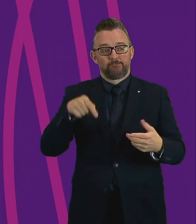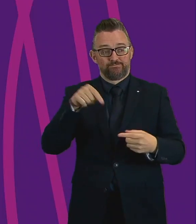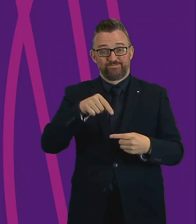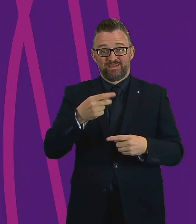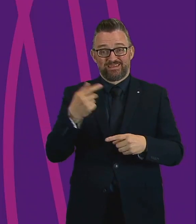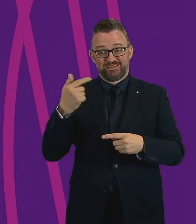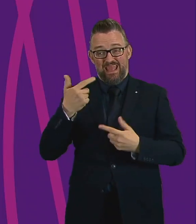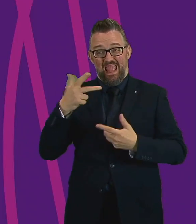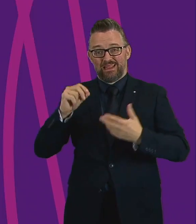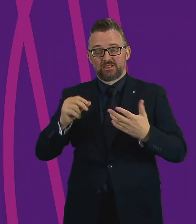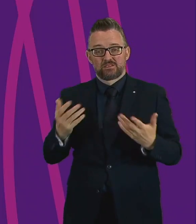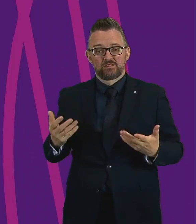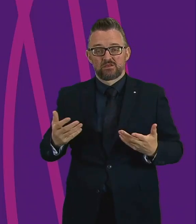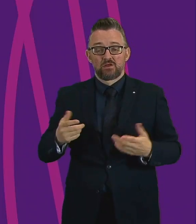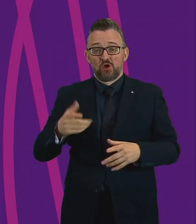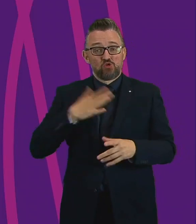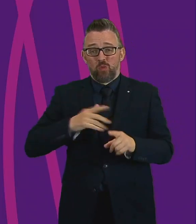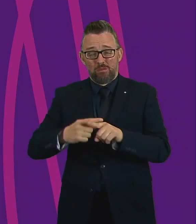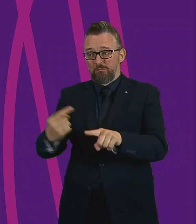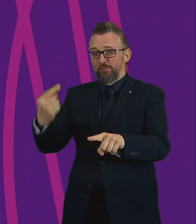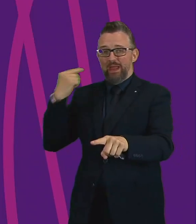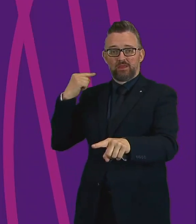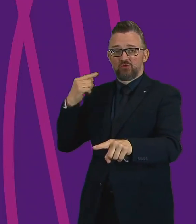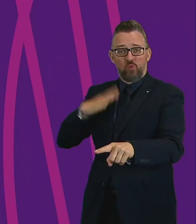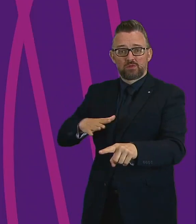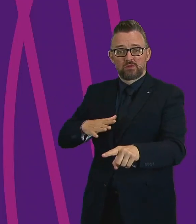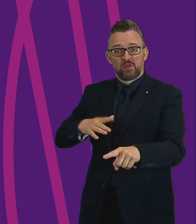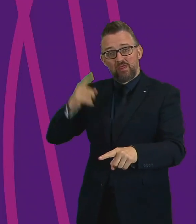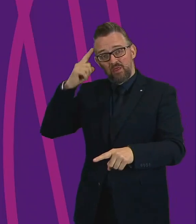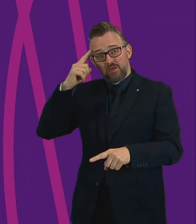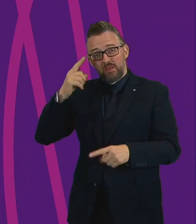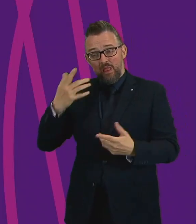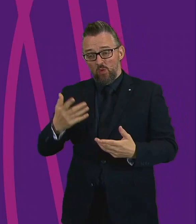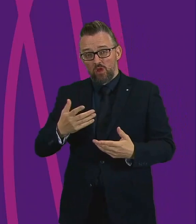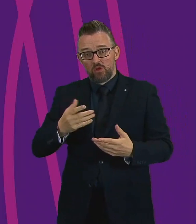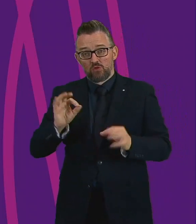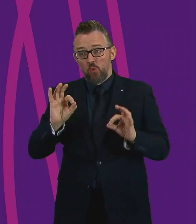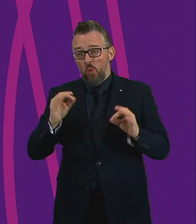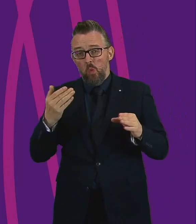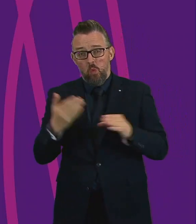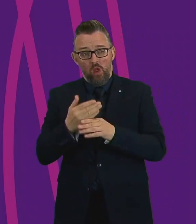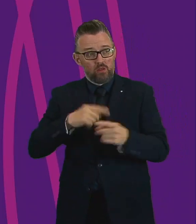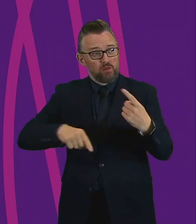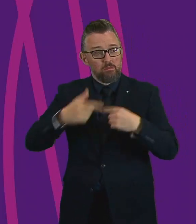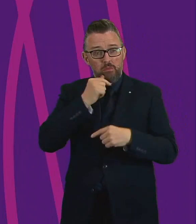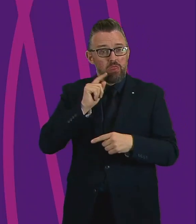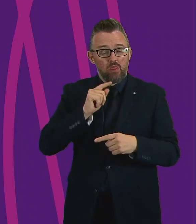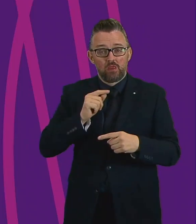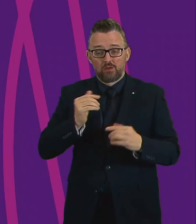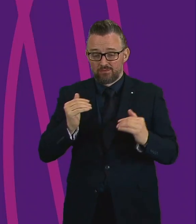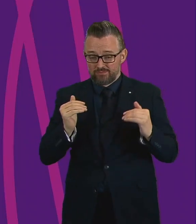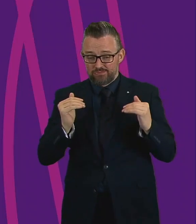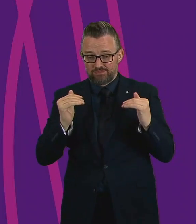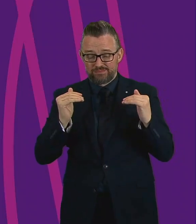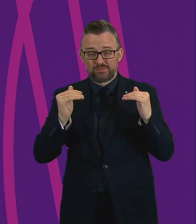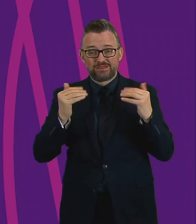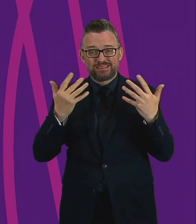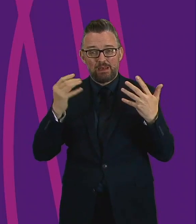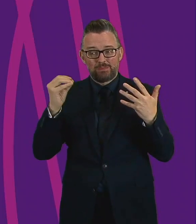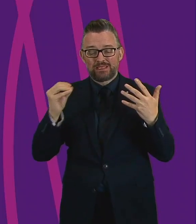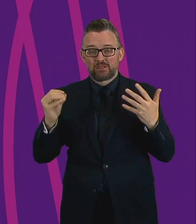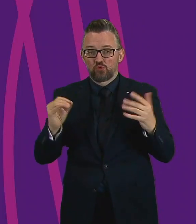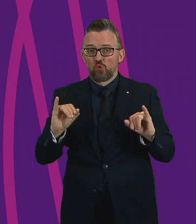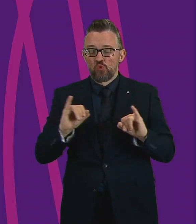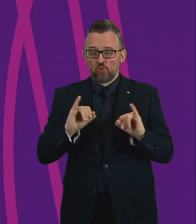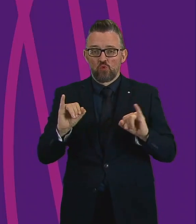to the future. And the prospect of unemployment reaching 10% or more is grave, particularly given that